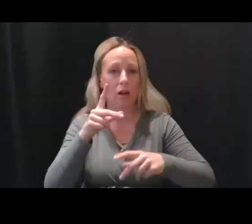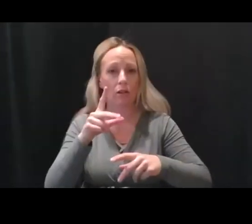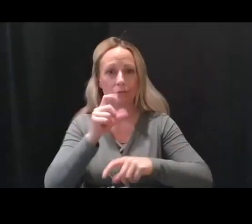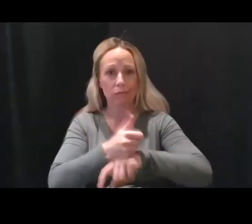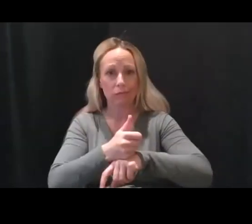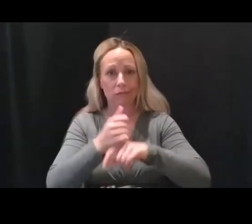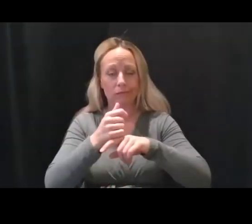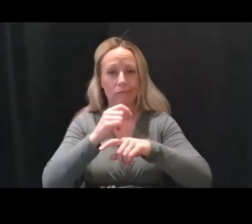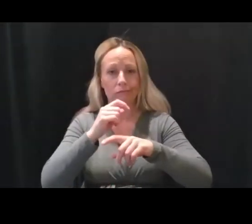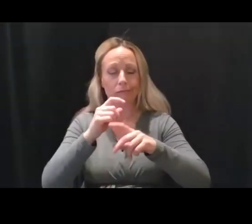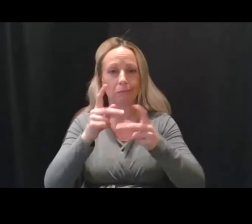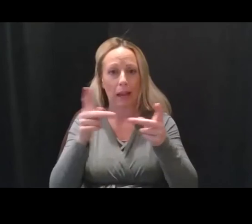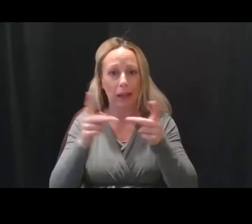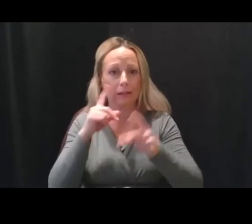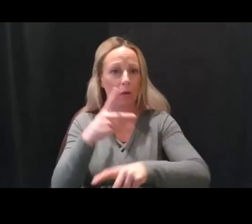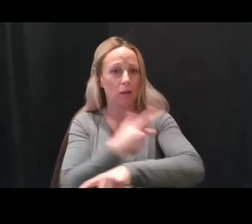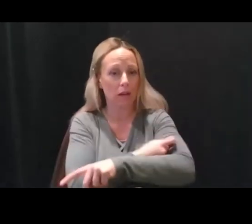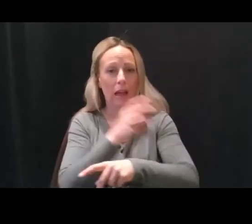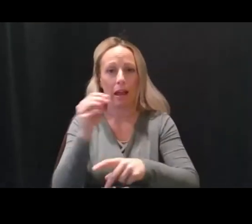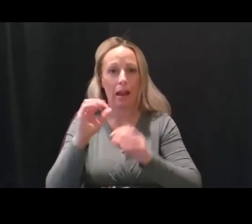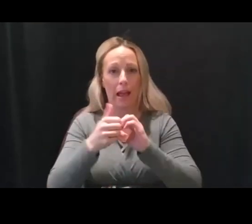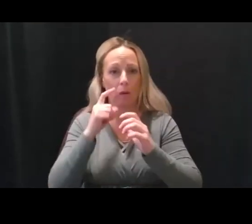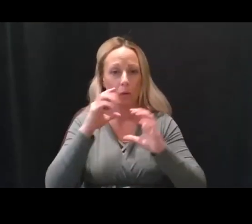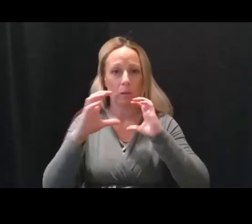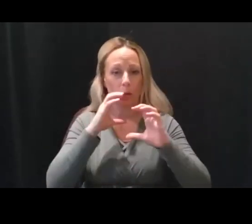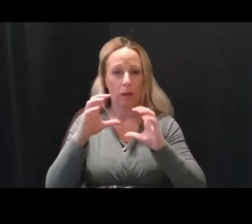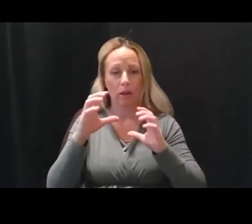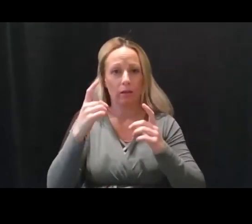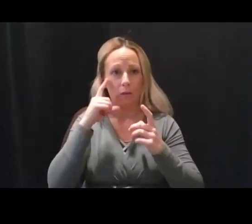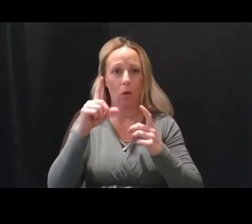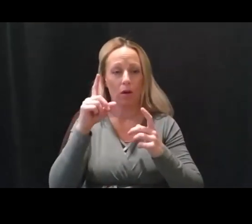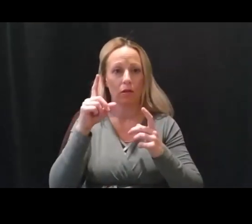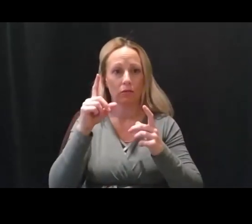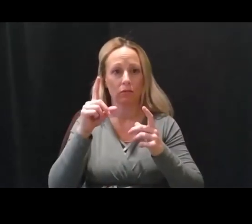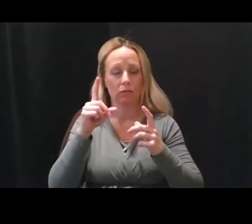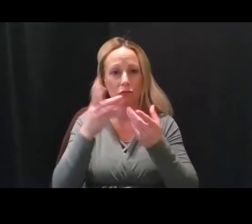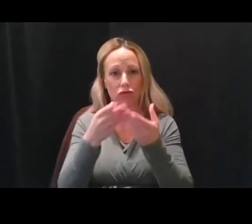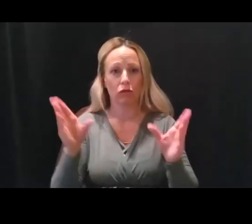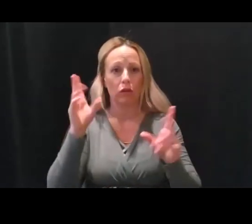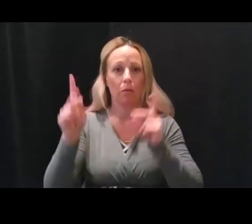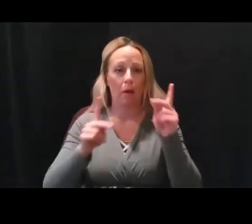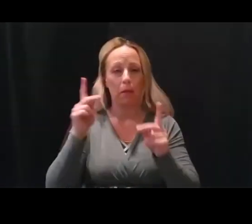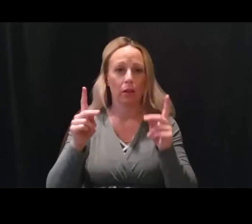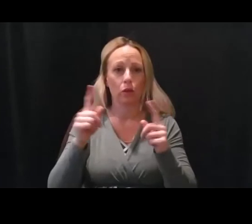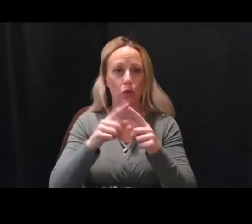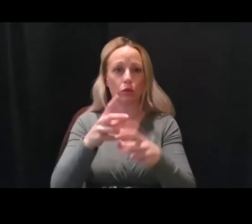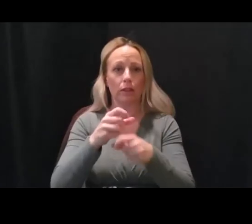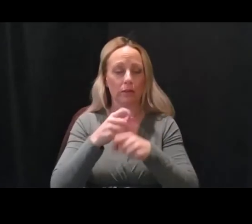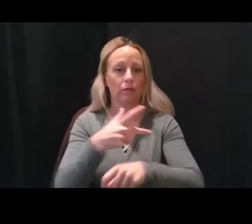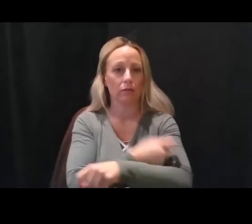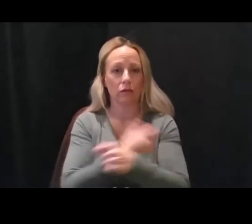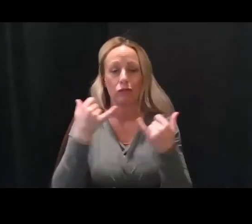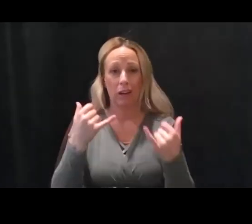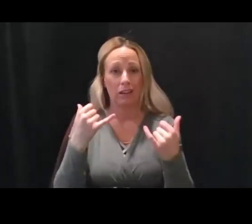to individuals when it's their turn to get the vaccine. Giving vaccine during a public health pandemic where social distancing is